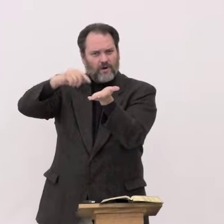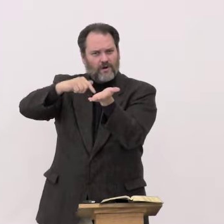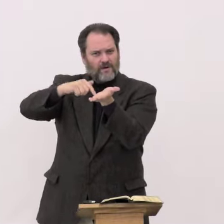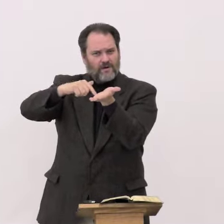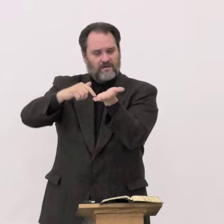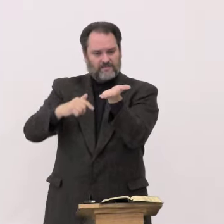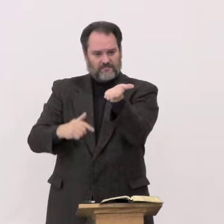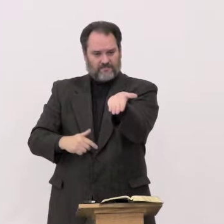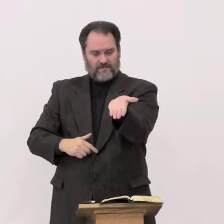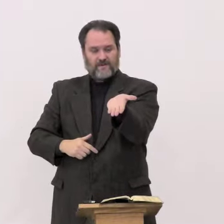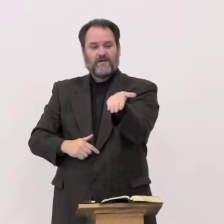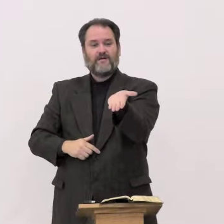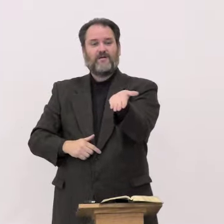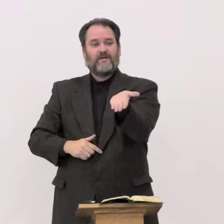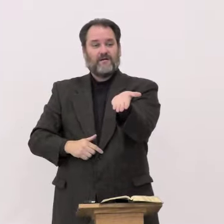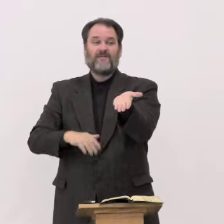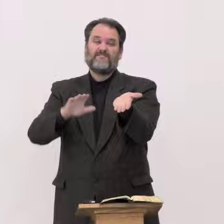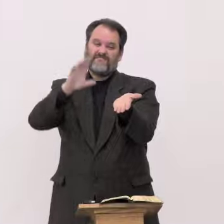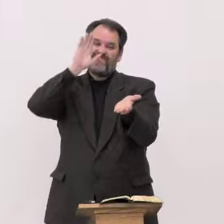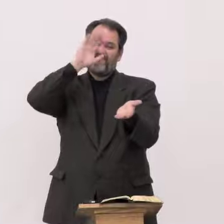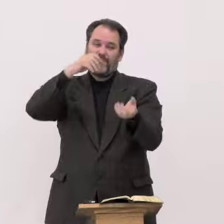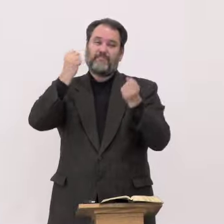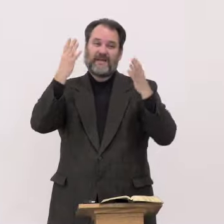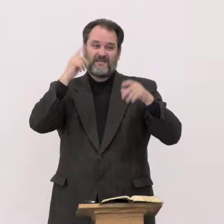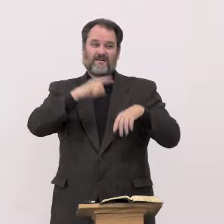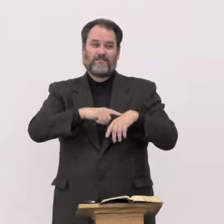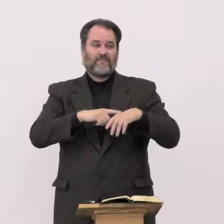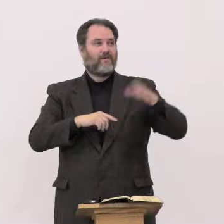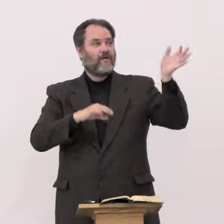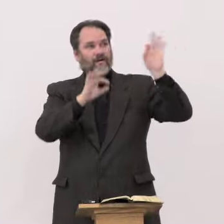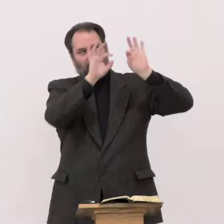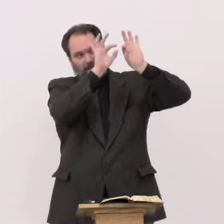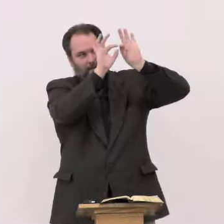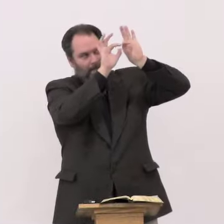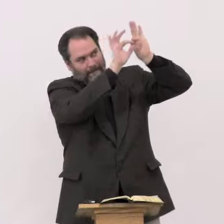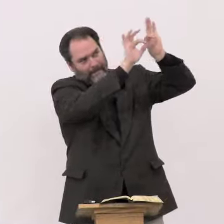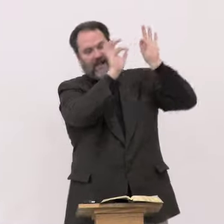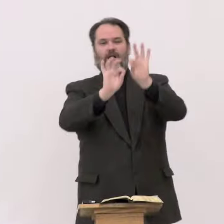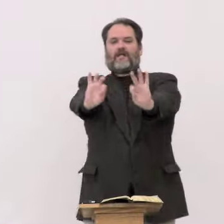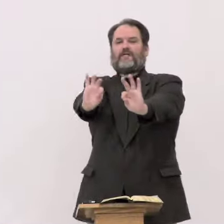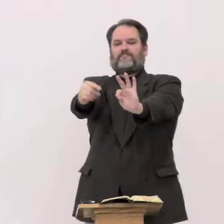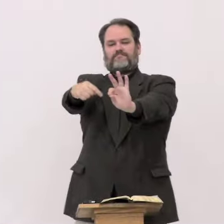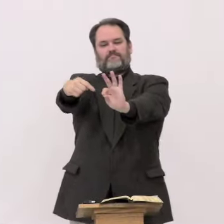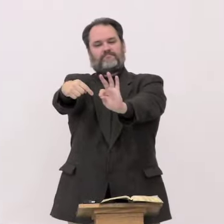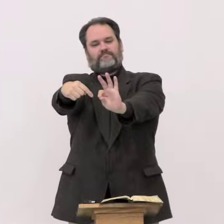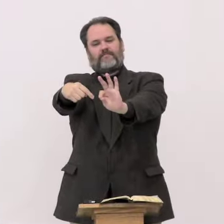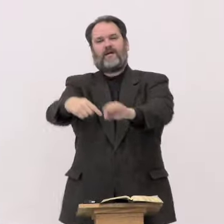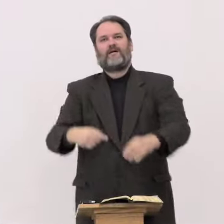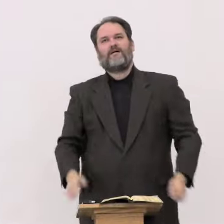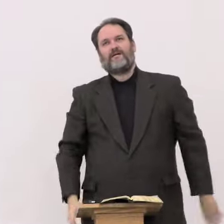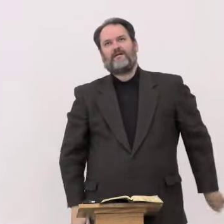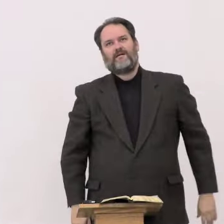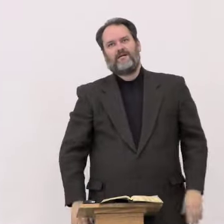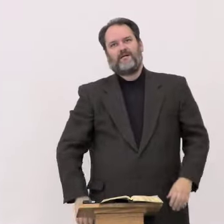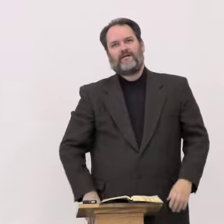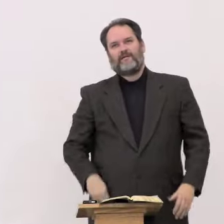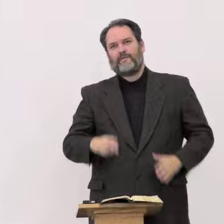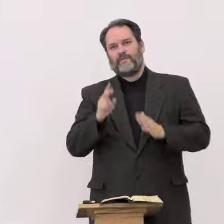that God gave us the Bible and it's pure, and many times people will pick out